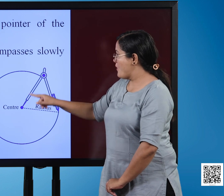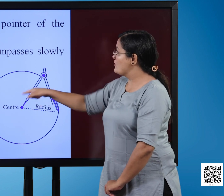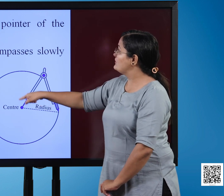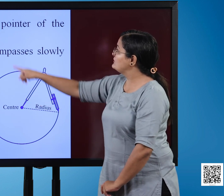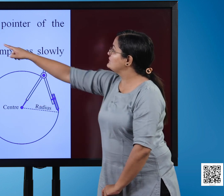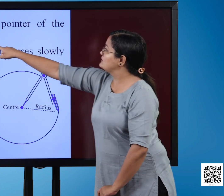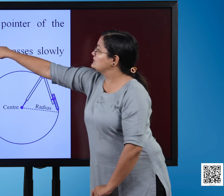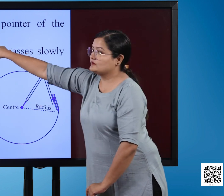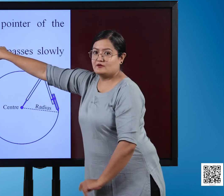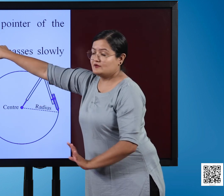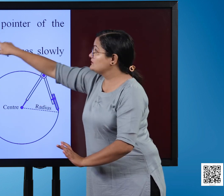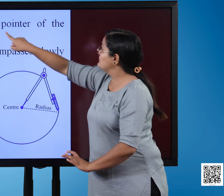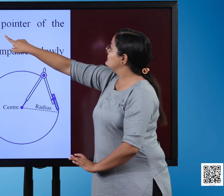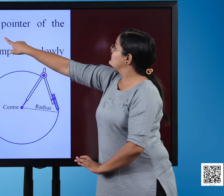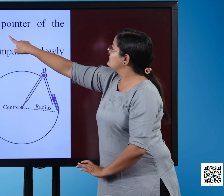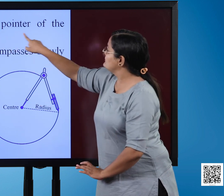Place the pointer of the compasses on O.